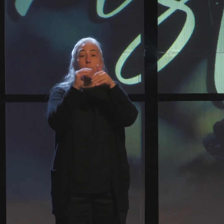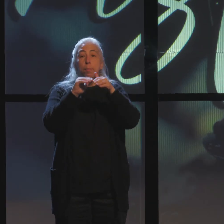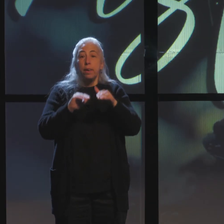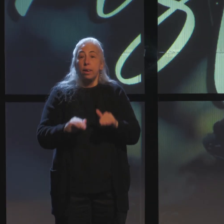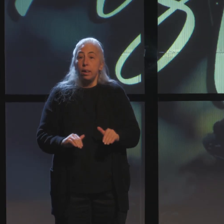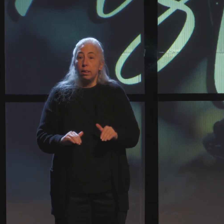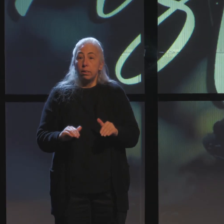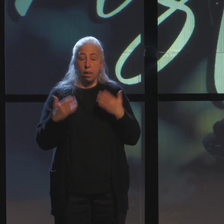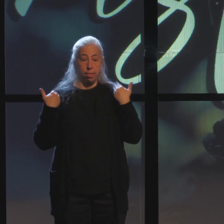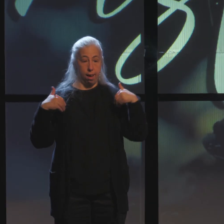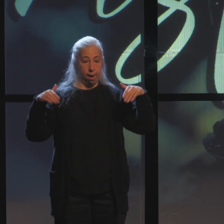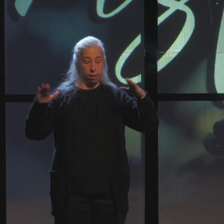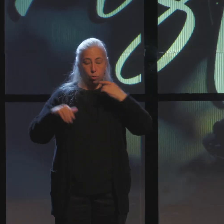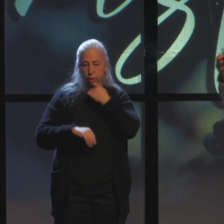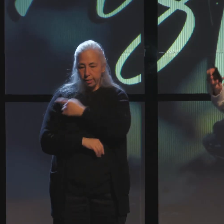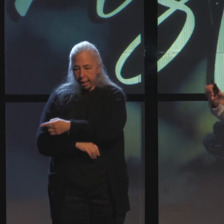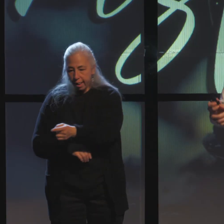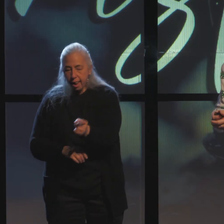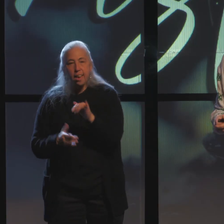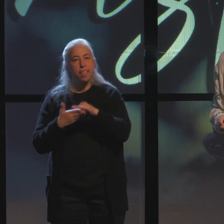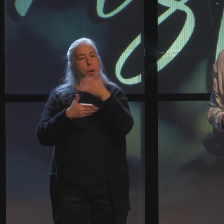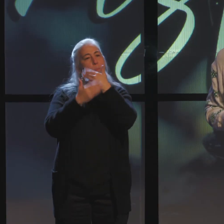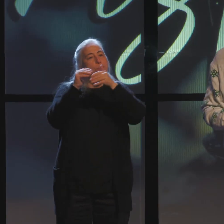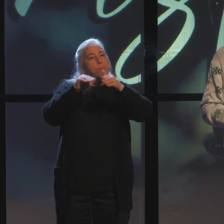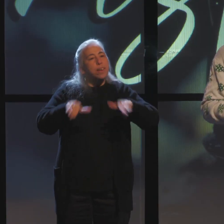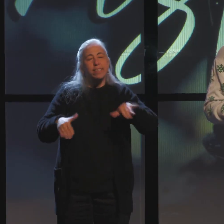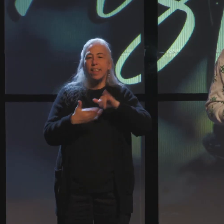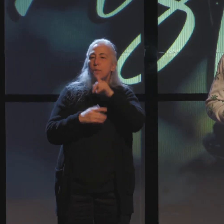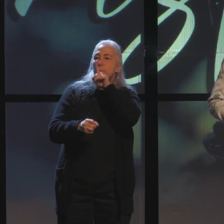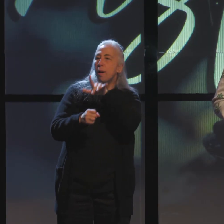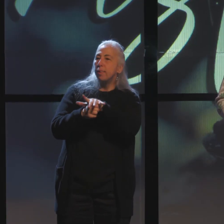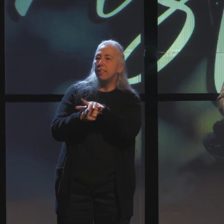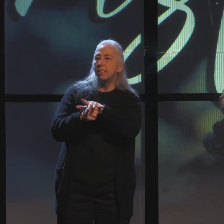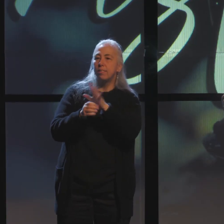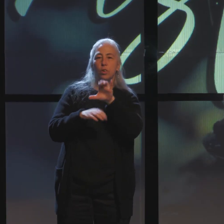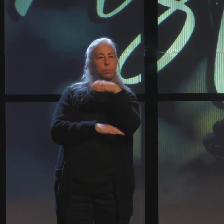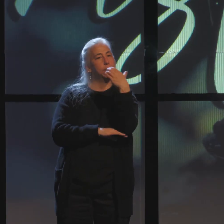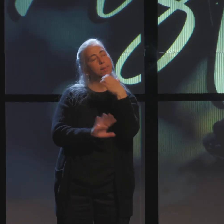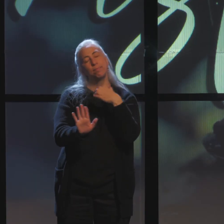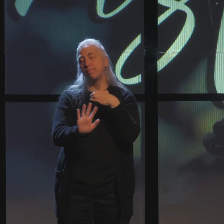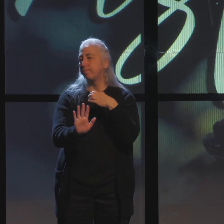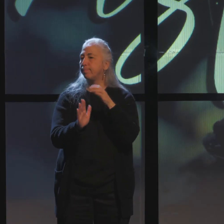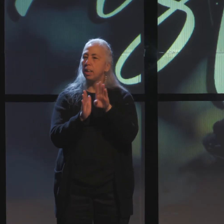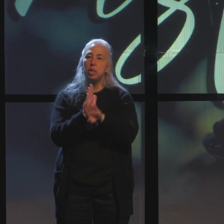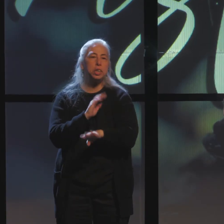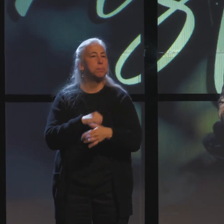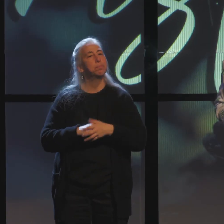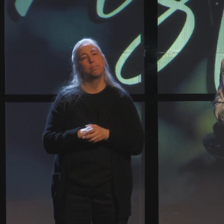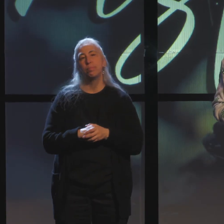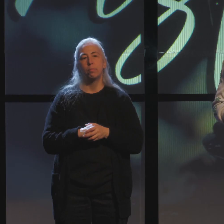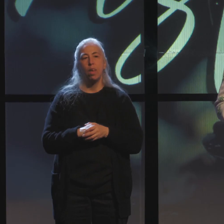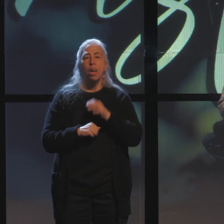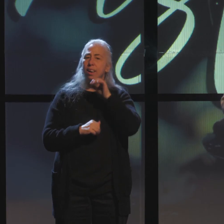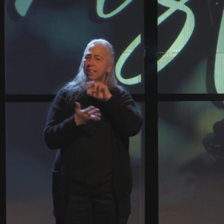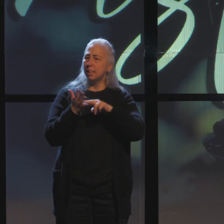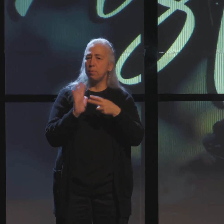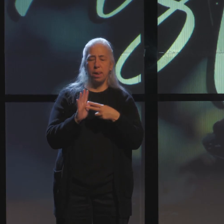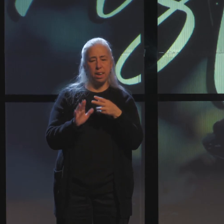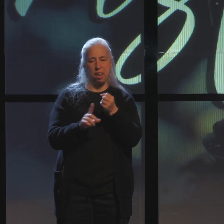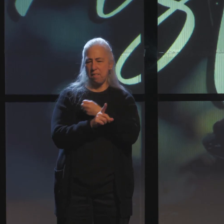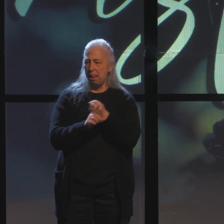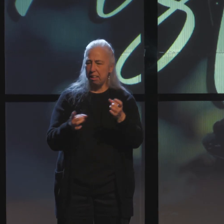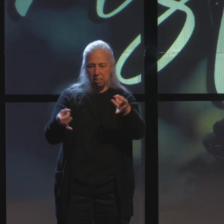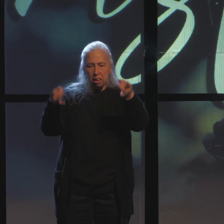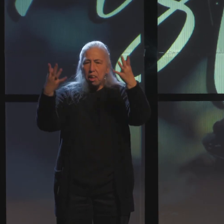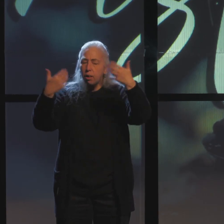angels proclaimed, this peace that is the promise of Christmas, it's not cheap. It's not a denial of pain or violence. It doesn't just